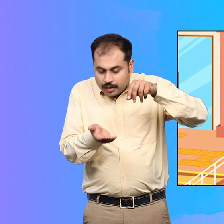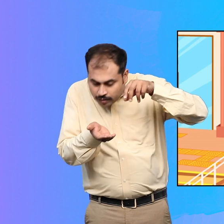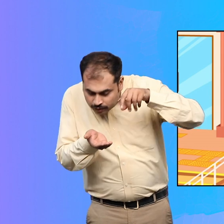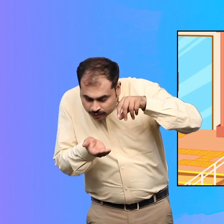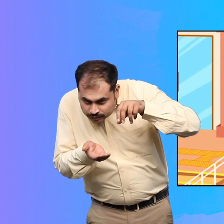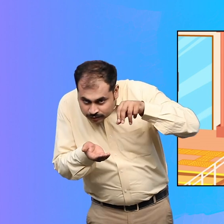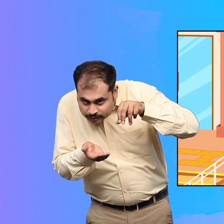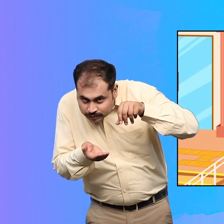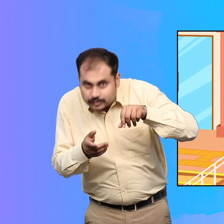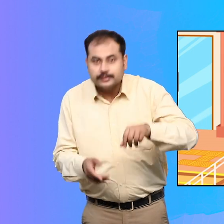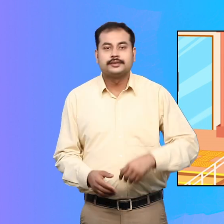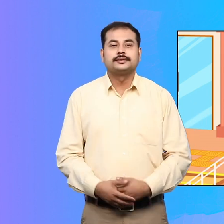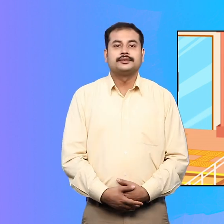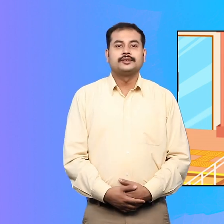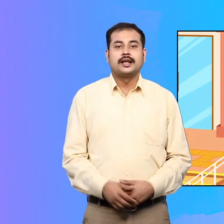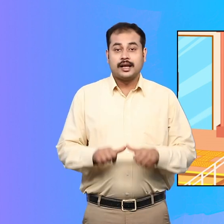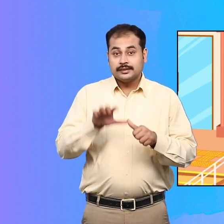Accessible drinking water fountain.